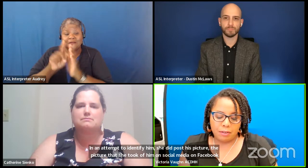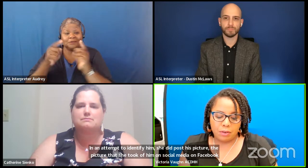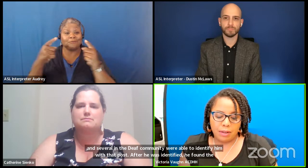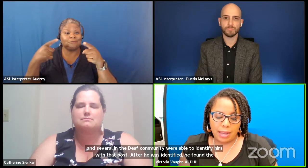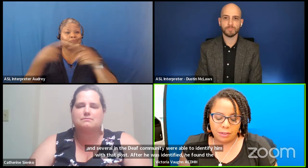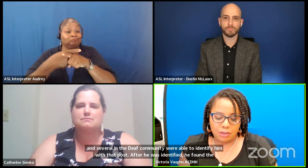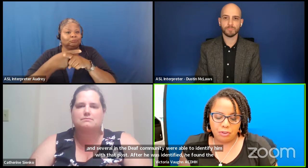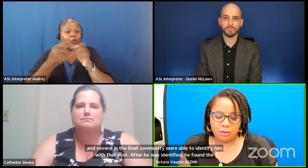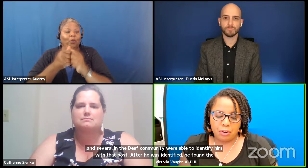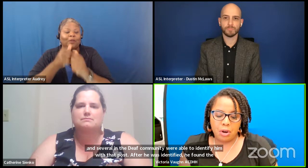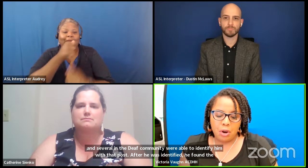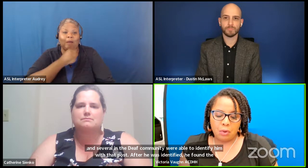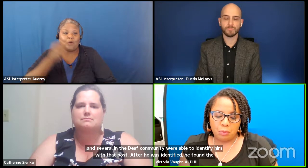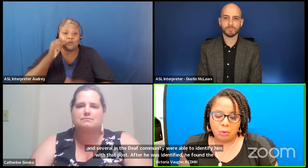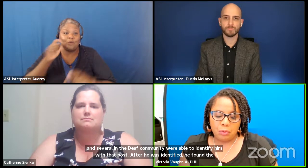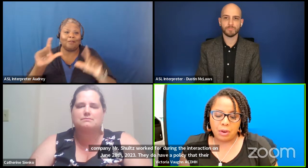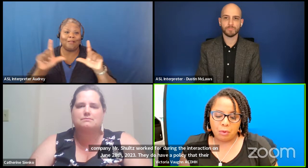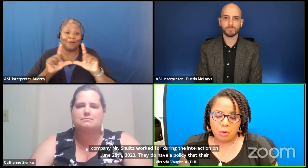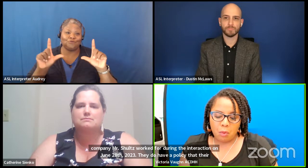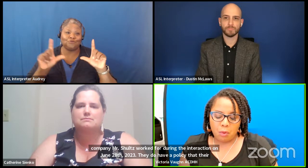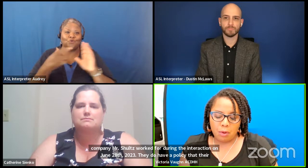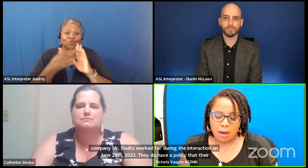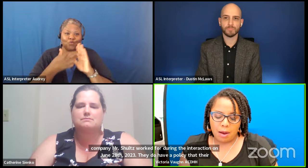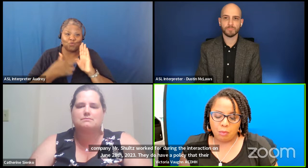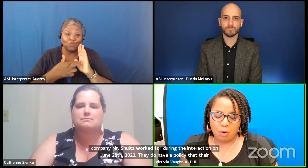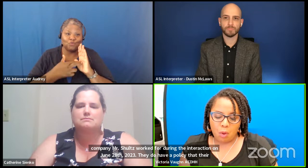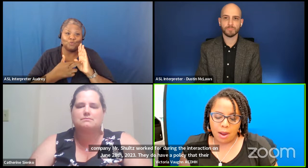with Arizona licensure rules that